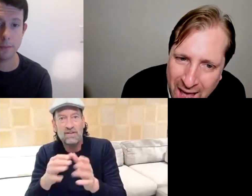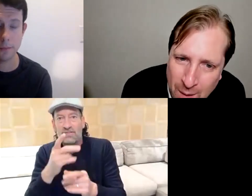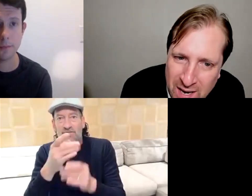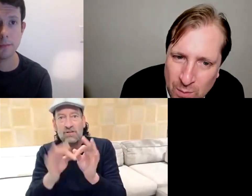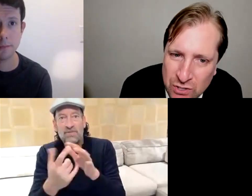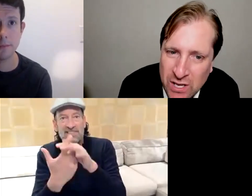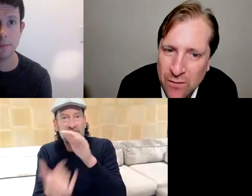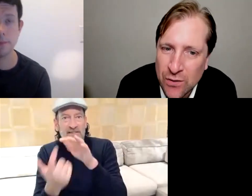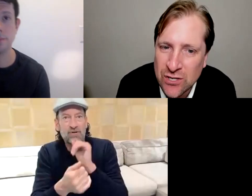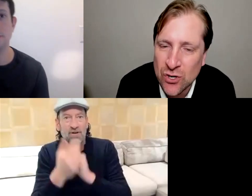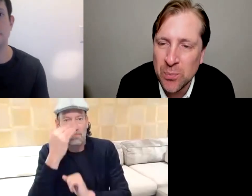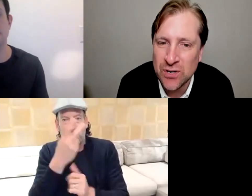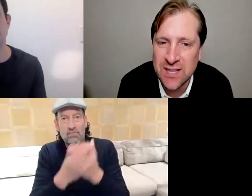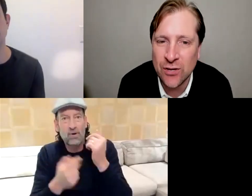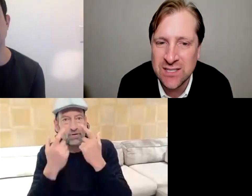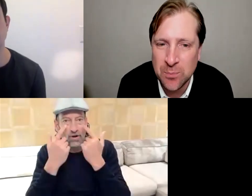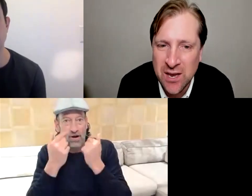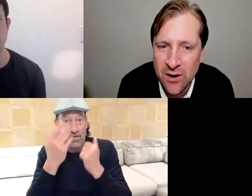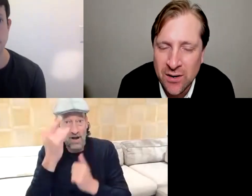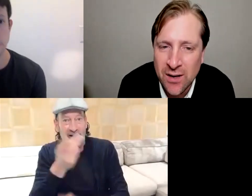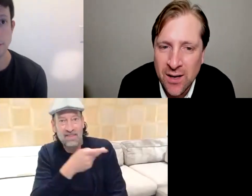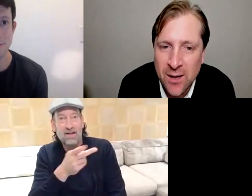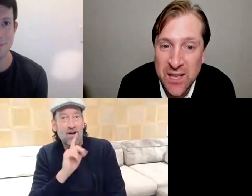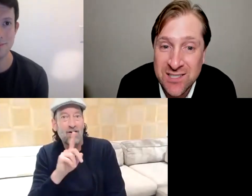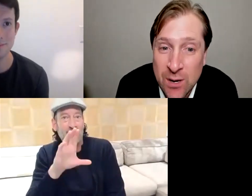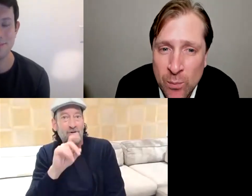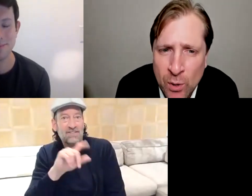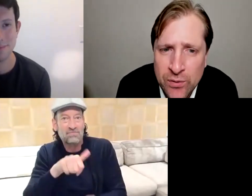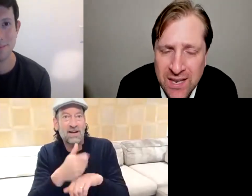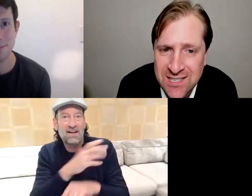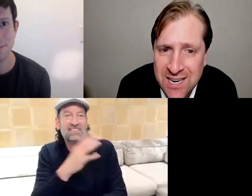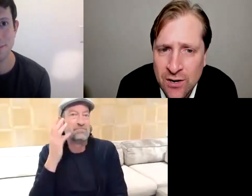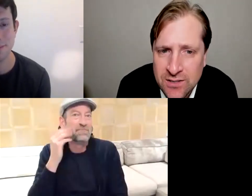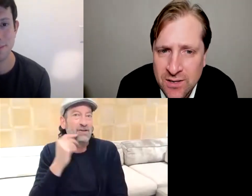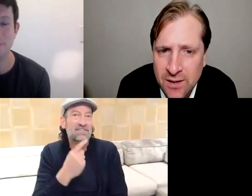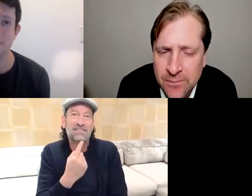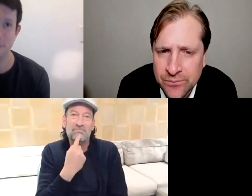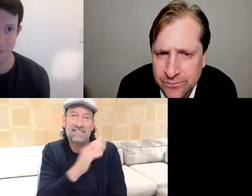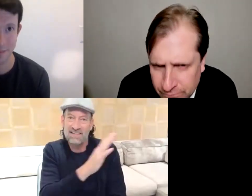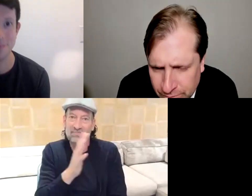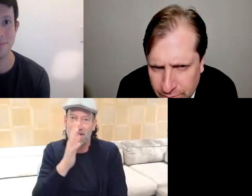that happened. I was looking for the interpreters. They all disappeared because they were both in tears.